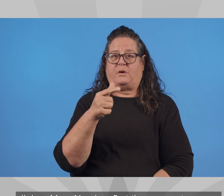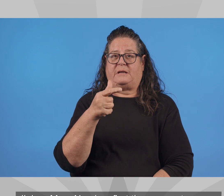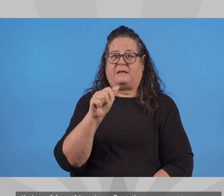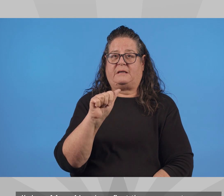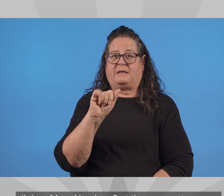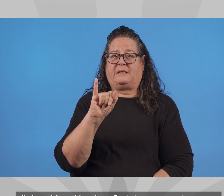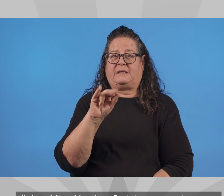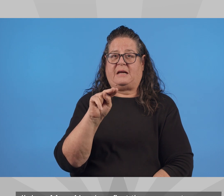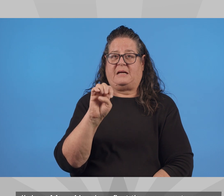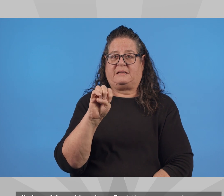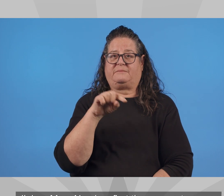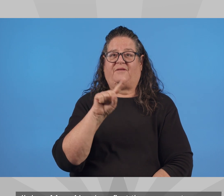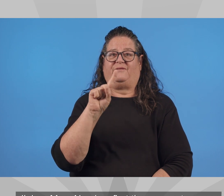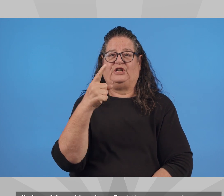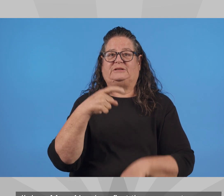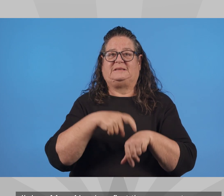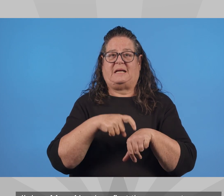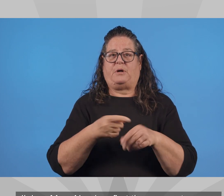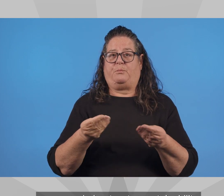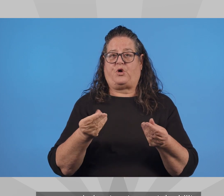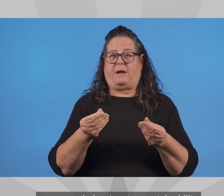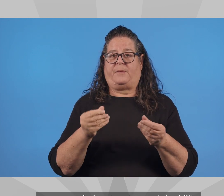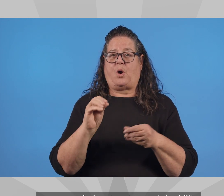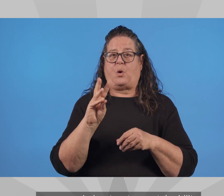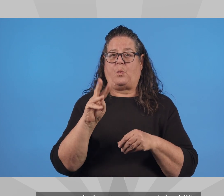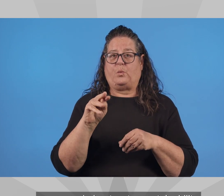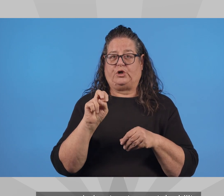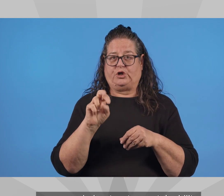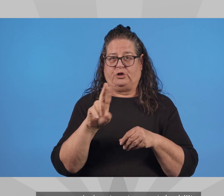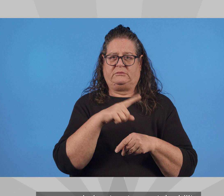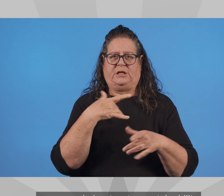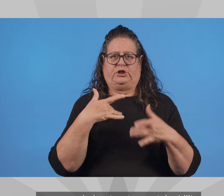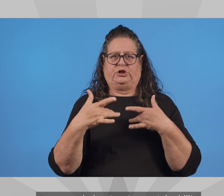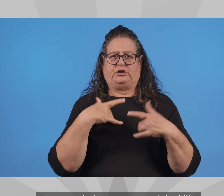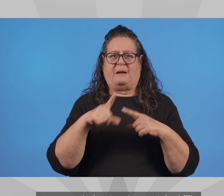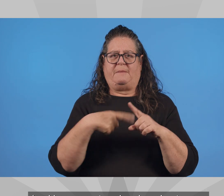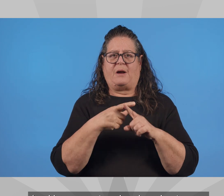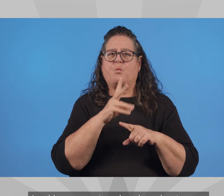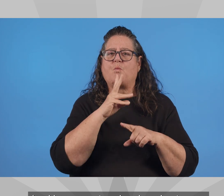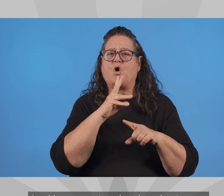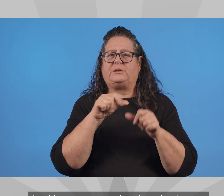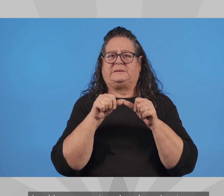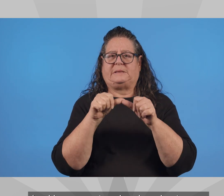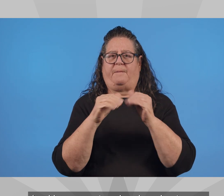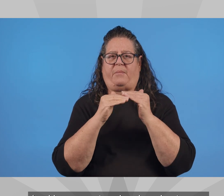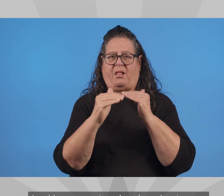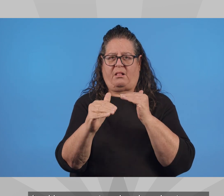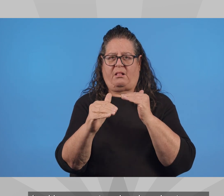J'aime Morgaine is a first-time property owner concerned about water sustainability, and her property value dropping to